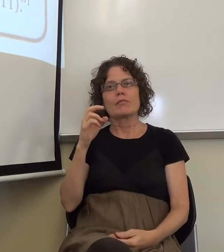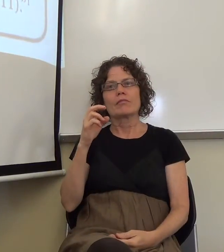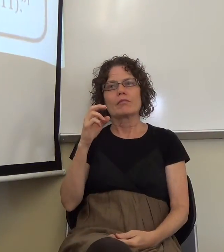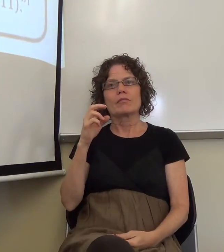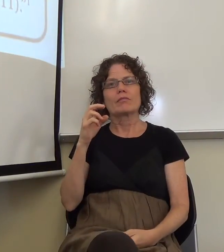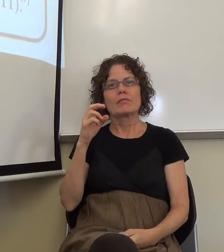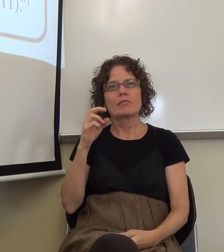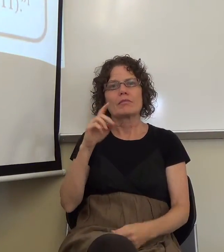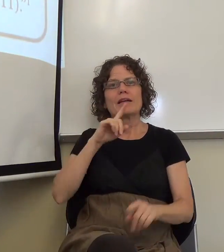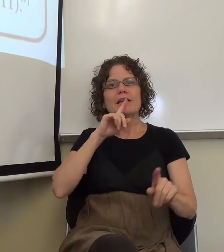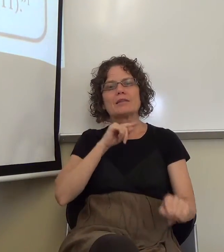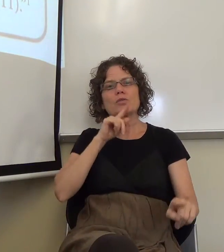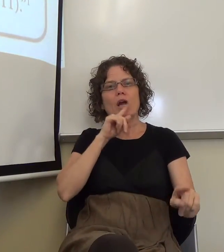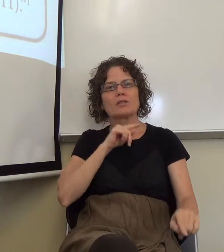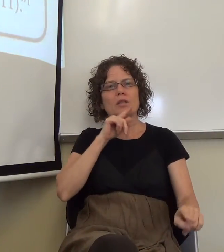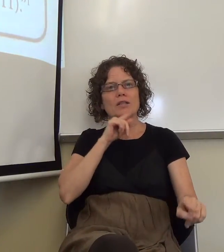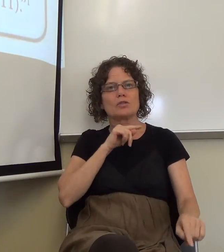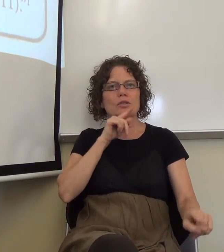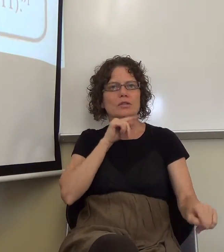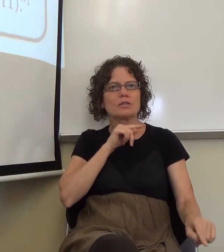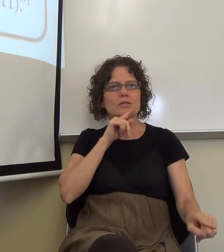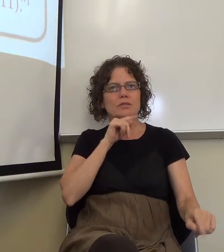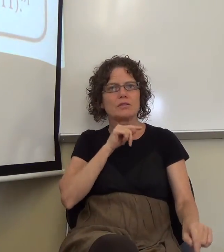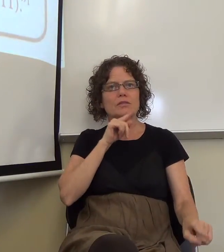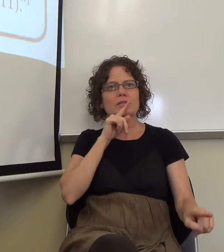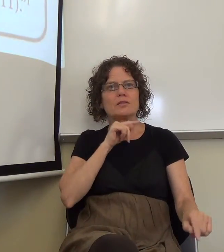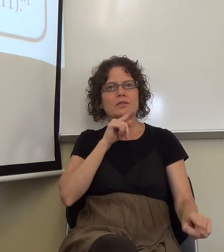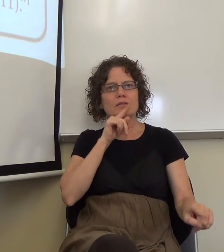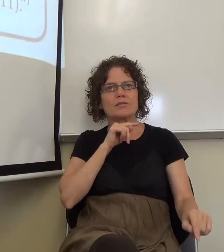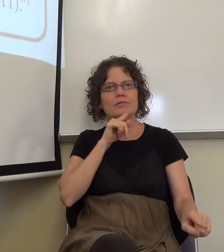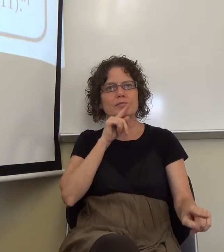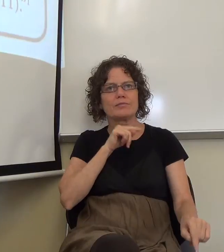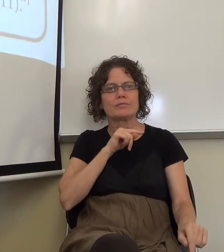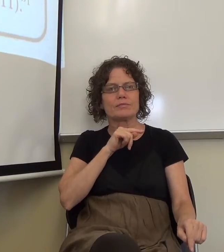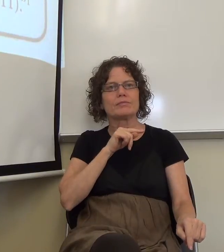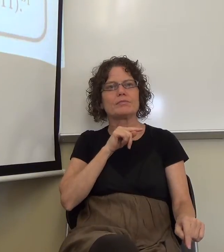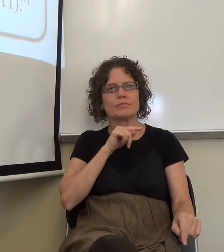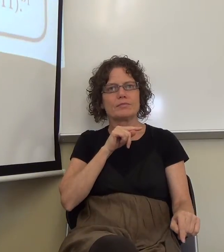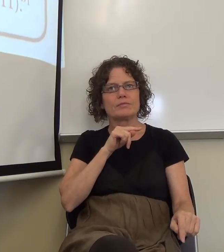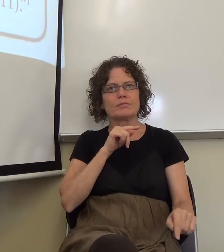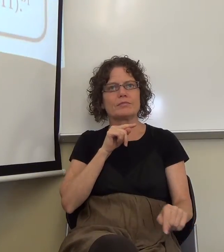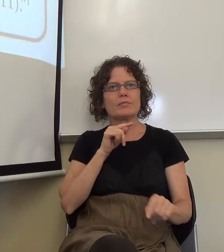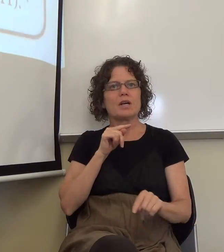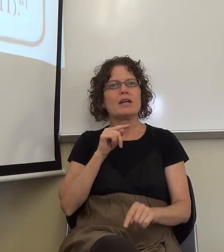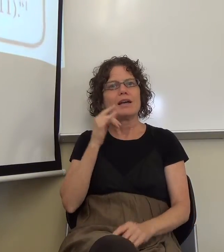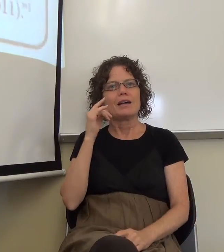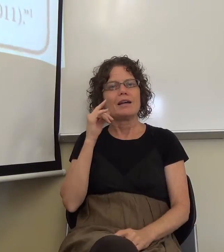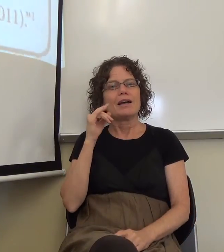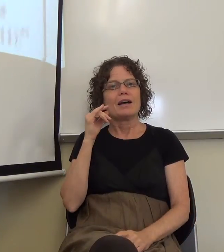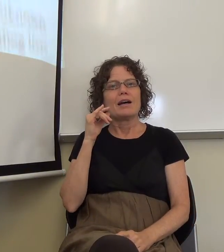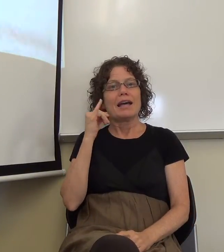down to the ones that we did, you can get credit for that if you turn them in. Okay, so the